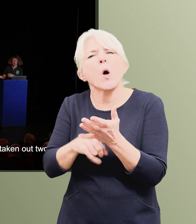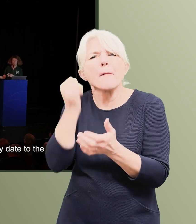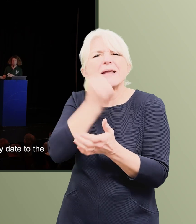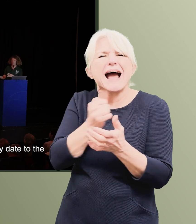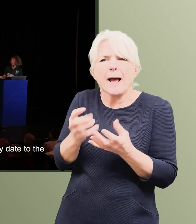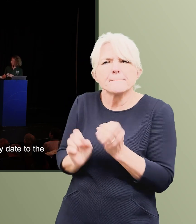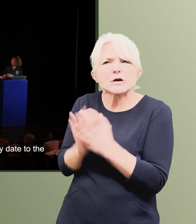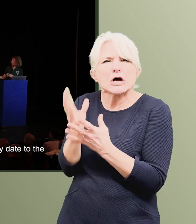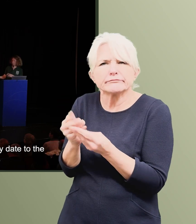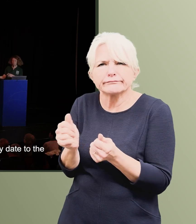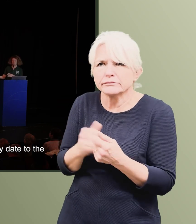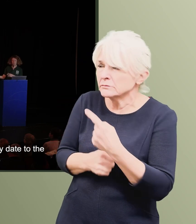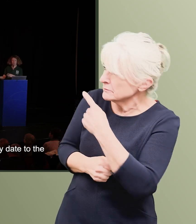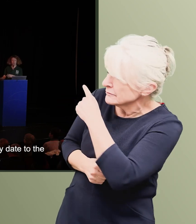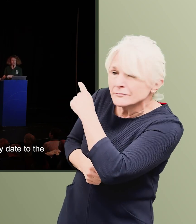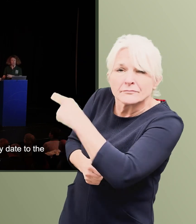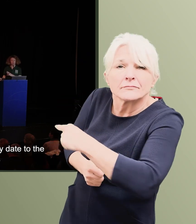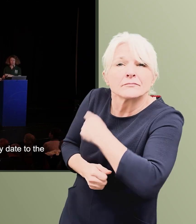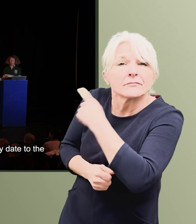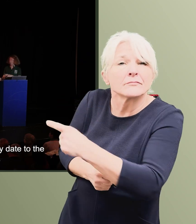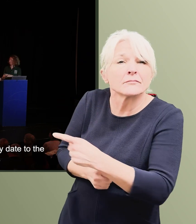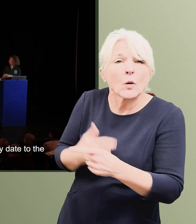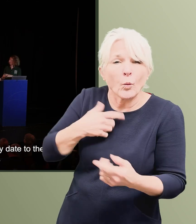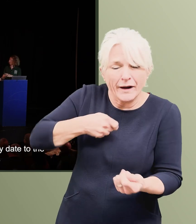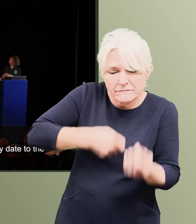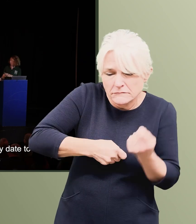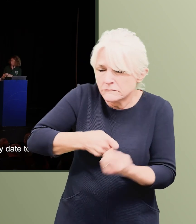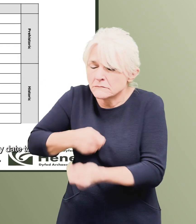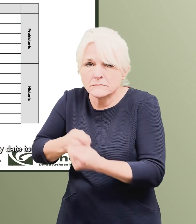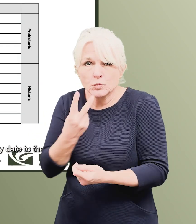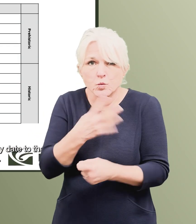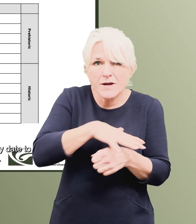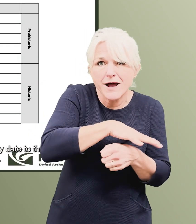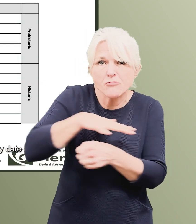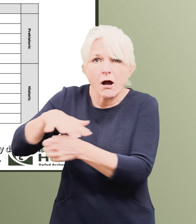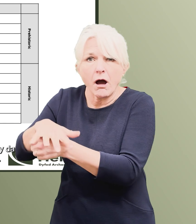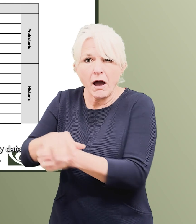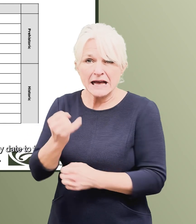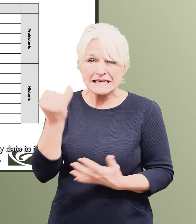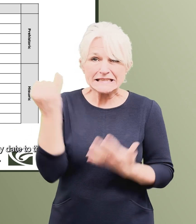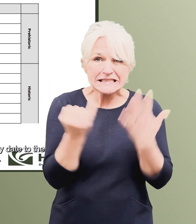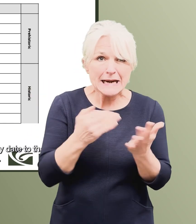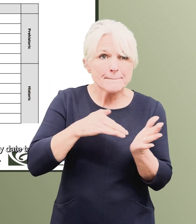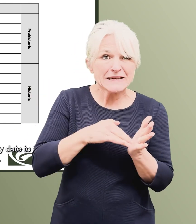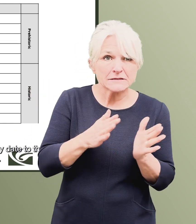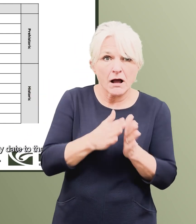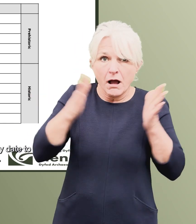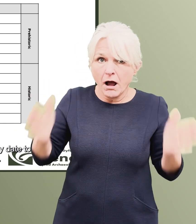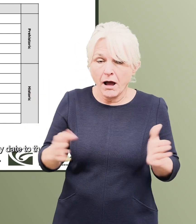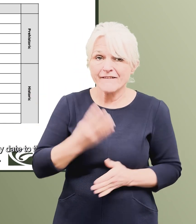It's 16 meters across, 14 meters wide, and they mostly date to the Bronze Age. Again, that sort